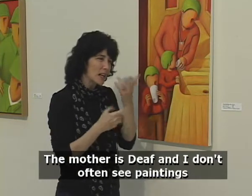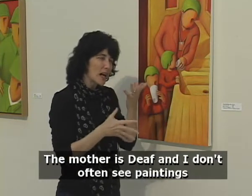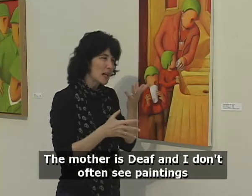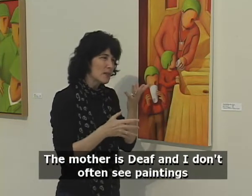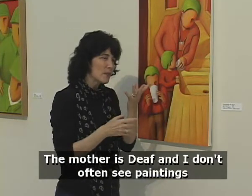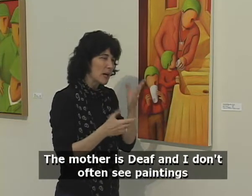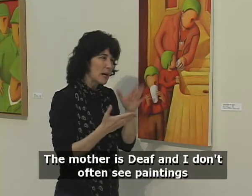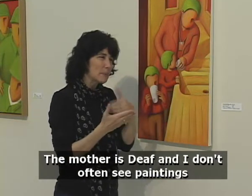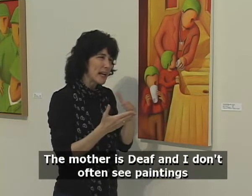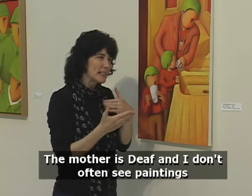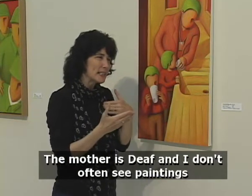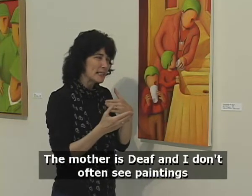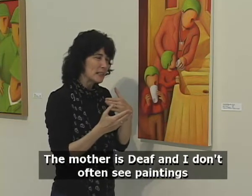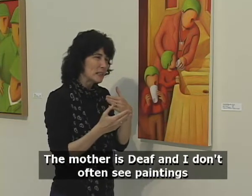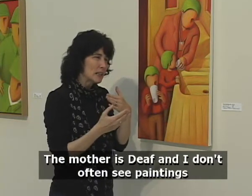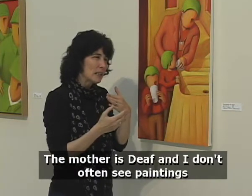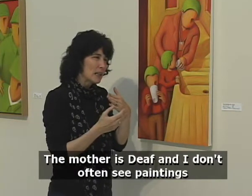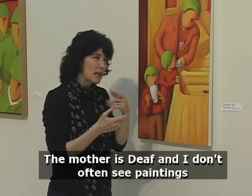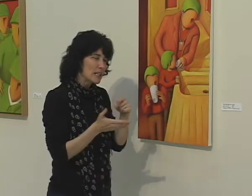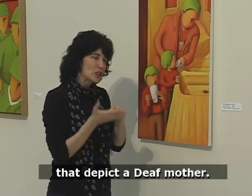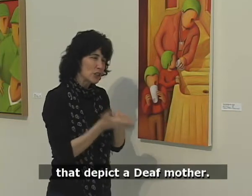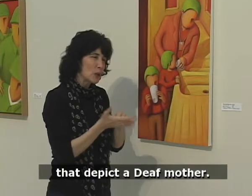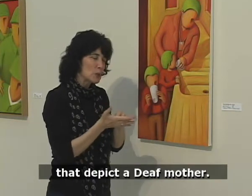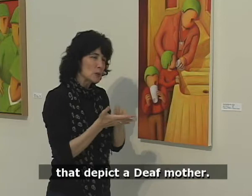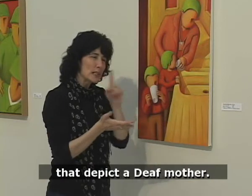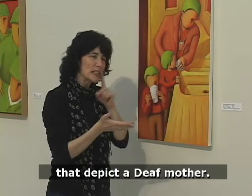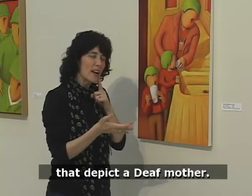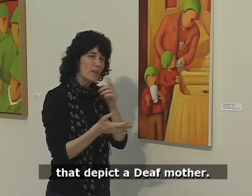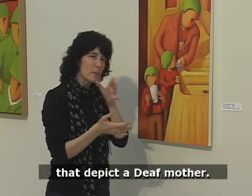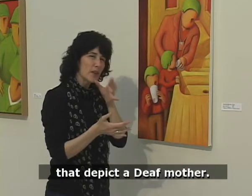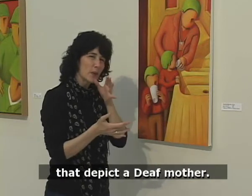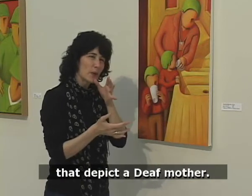and I don't often see paintings that depict a deaf mother.